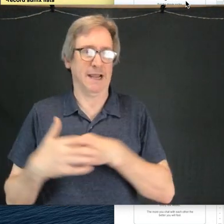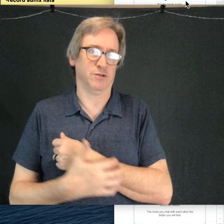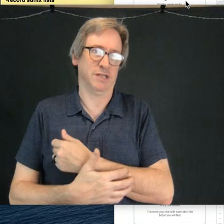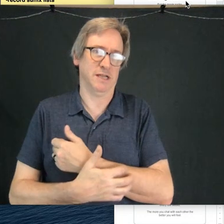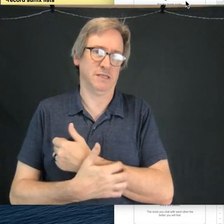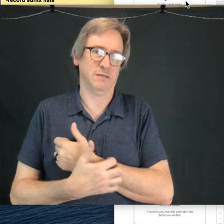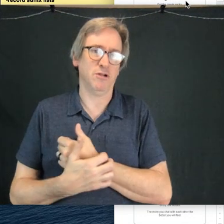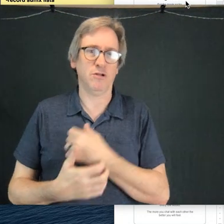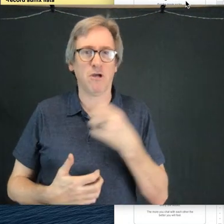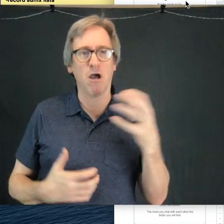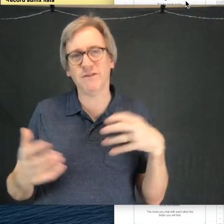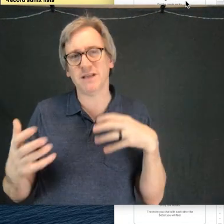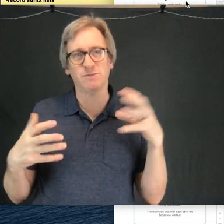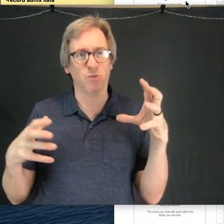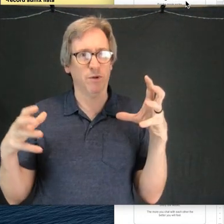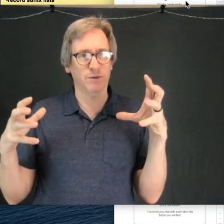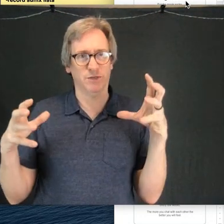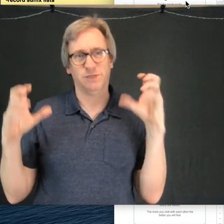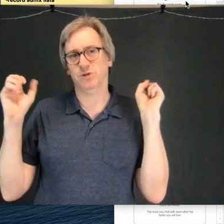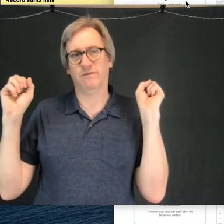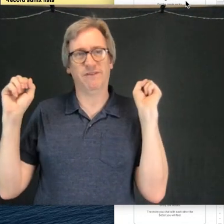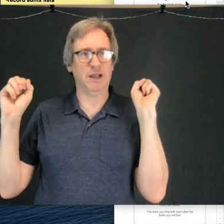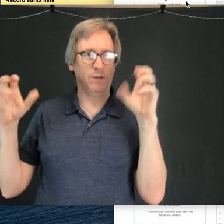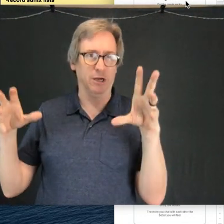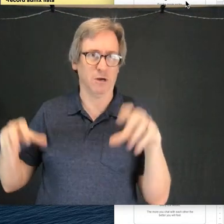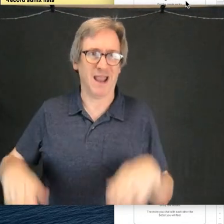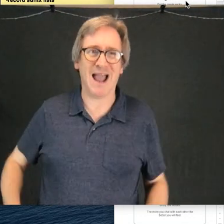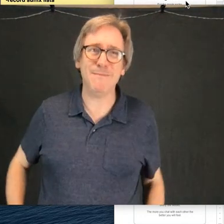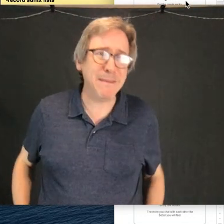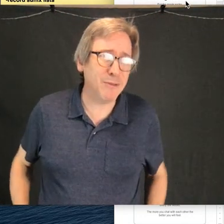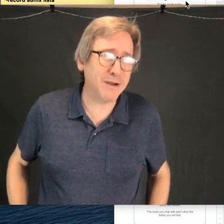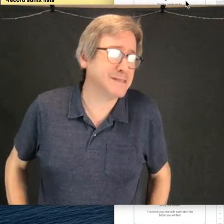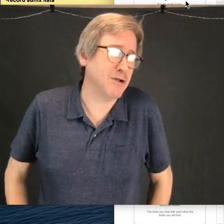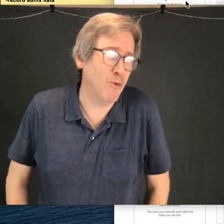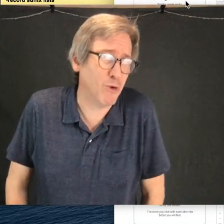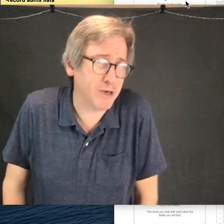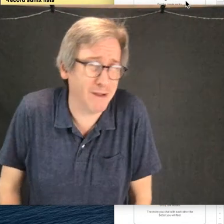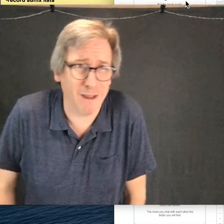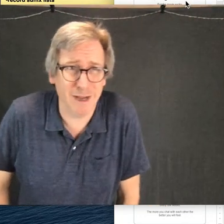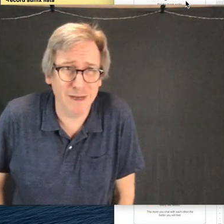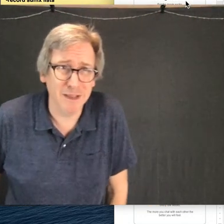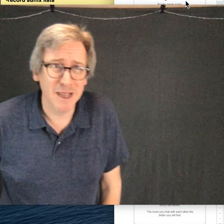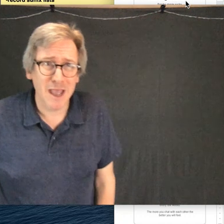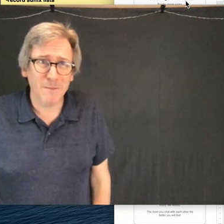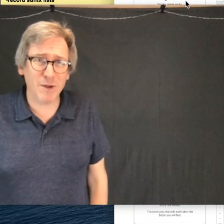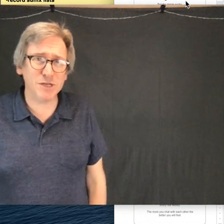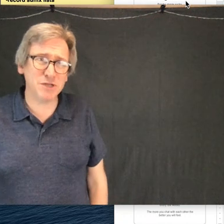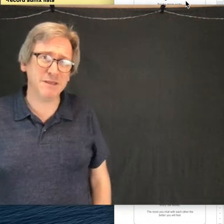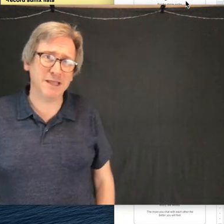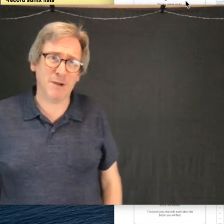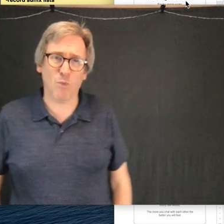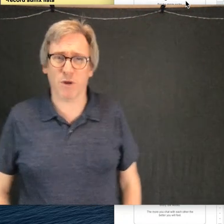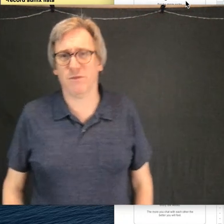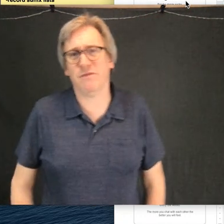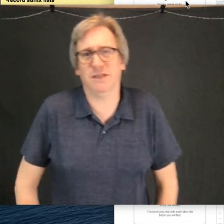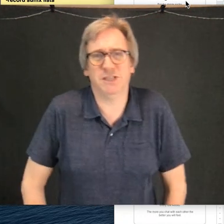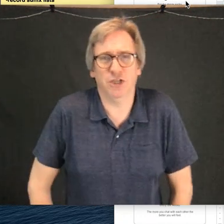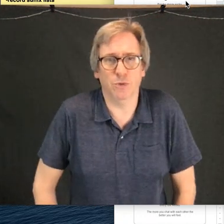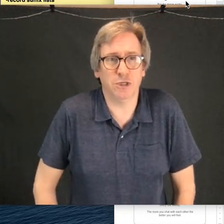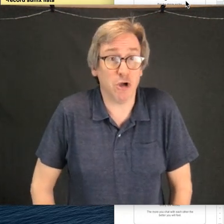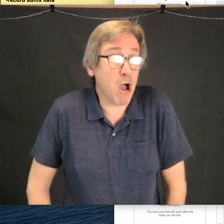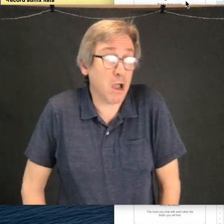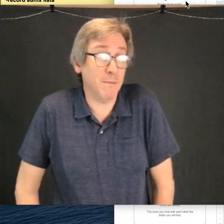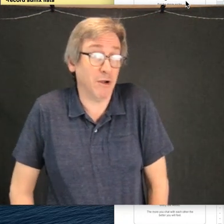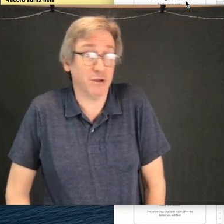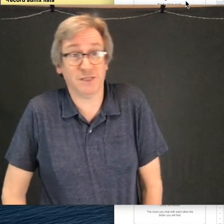Personal ad exercise. Oftentimes what we would do is do a video here. I may put it as a homework online, but I want you to think about what are the things that